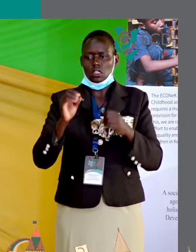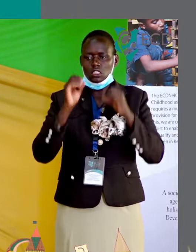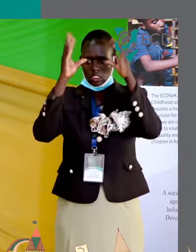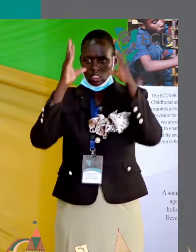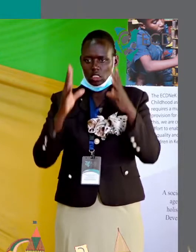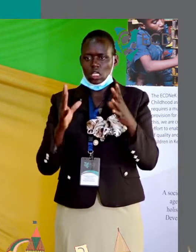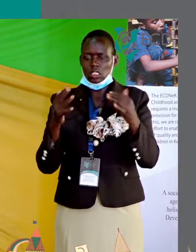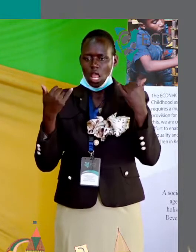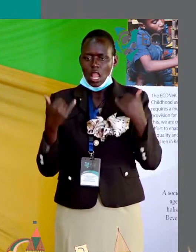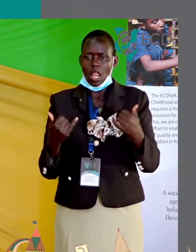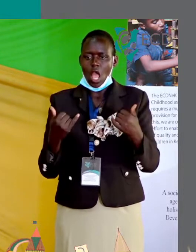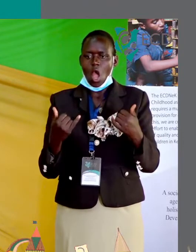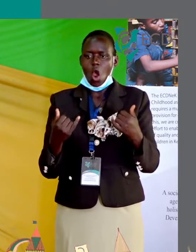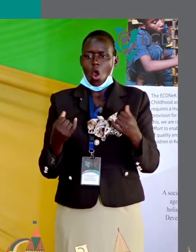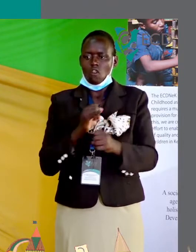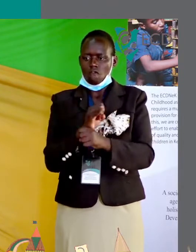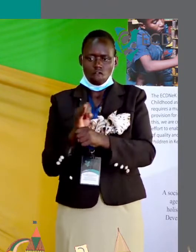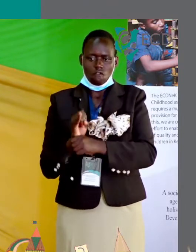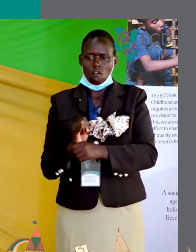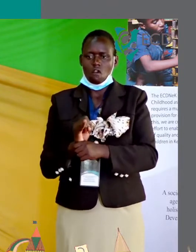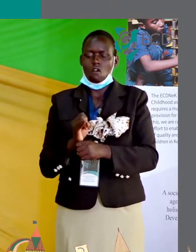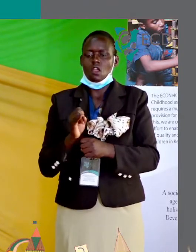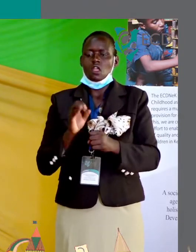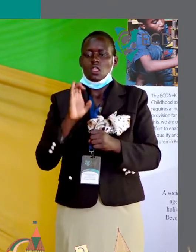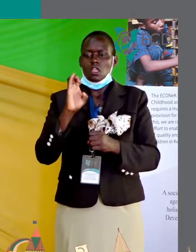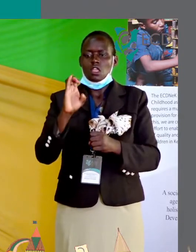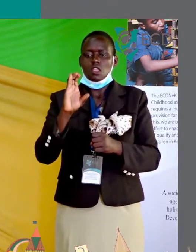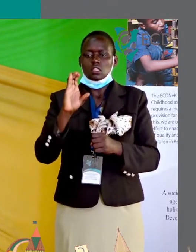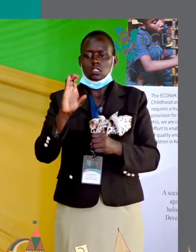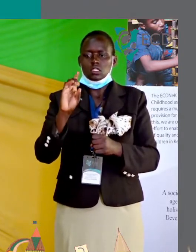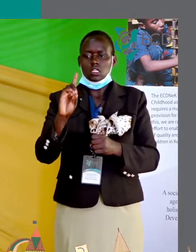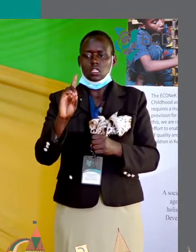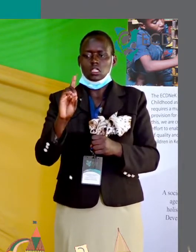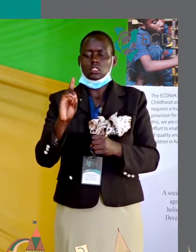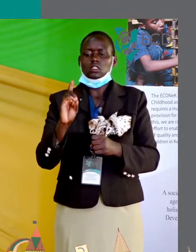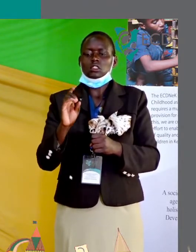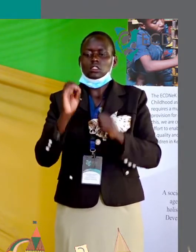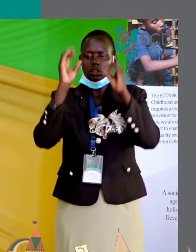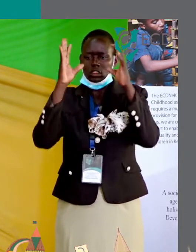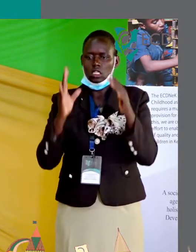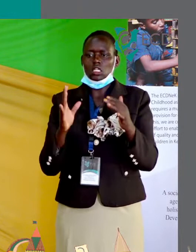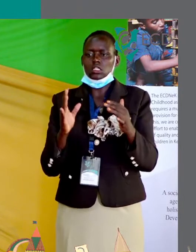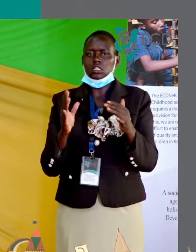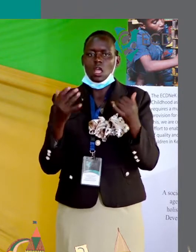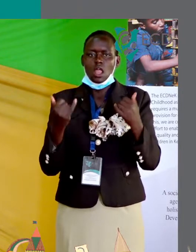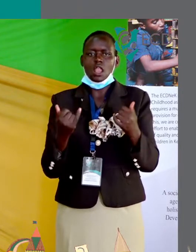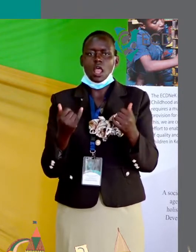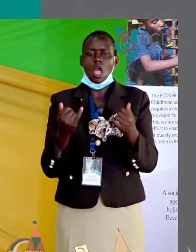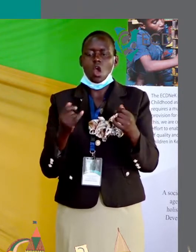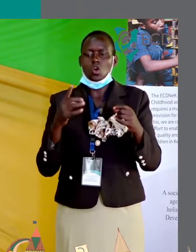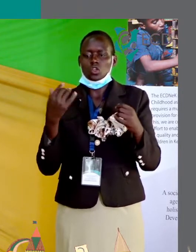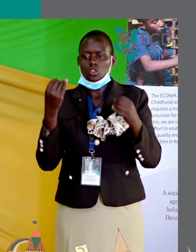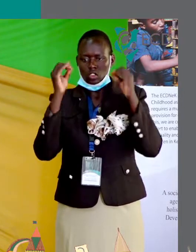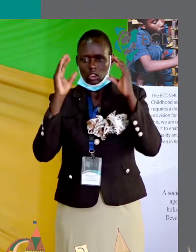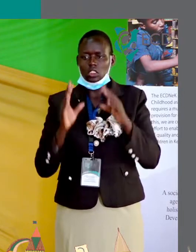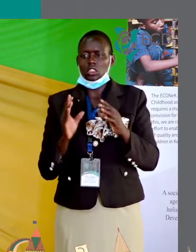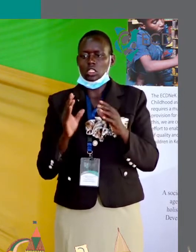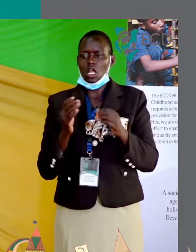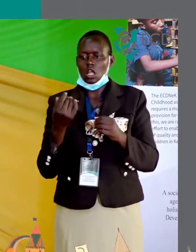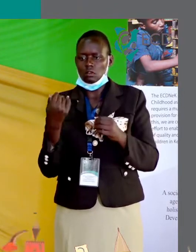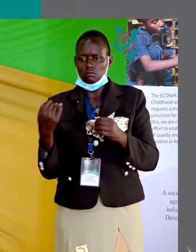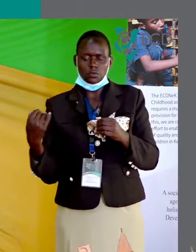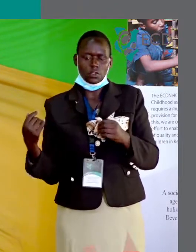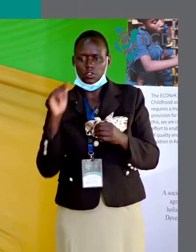employed 498 ECD teachers. And our teacher-pupil ratio now stands